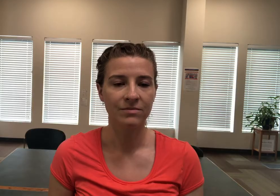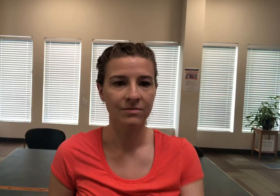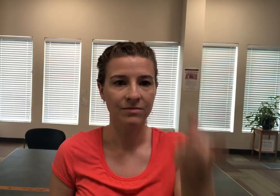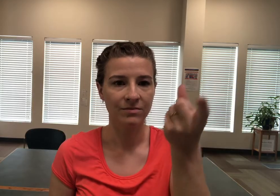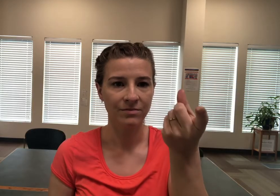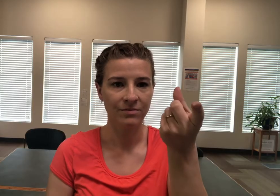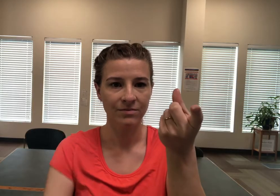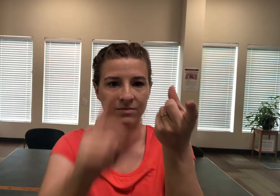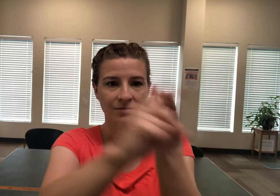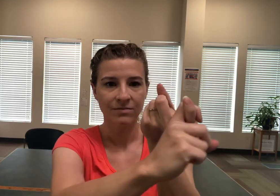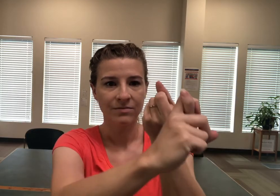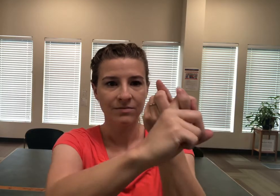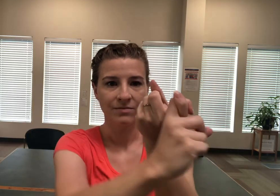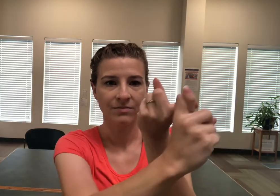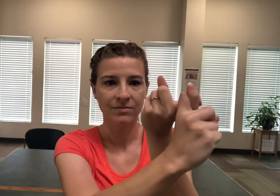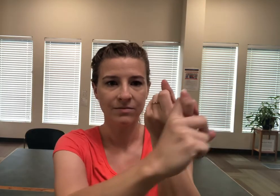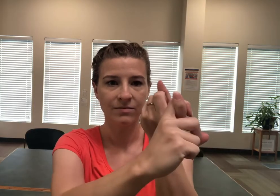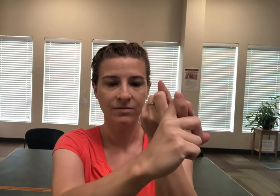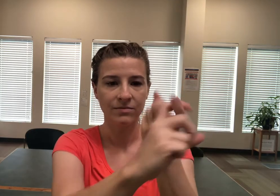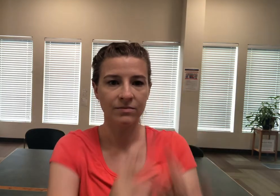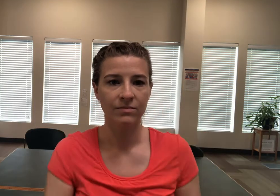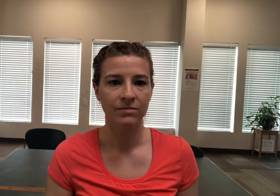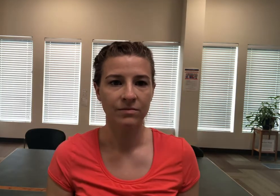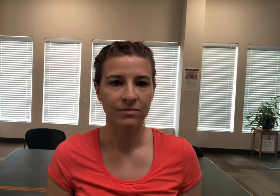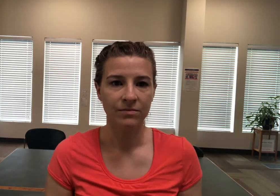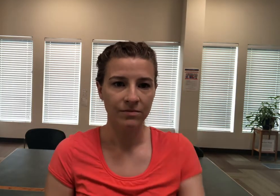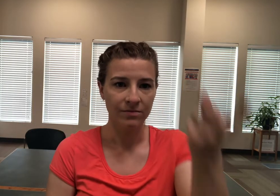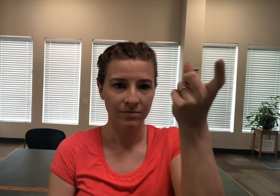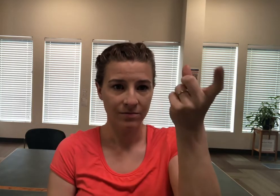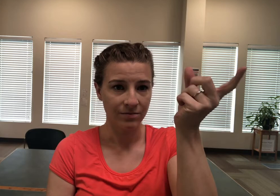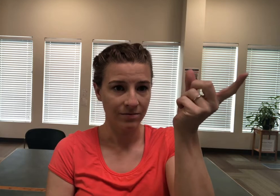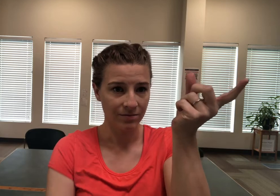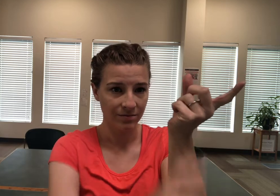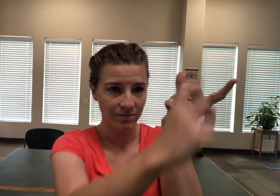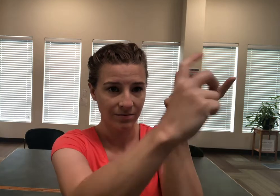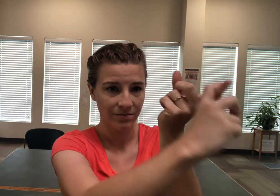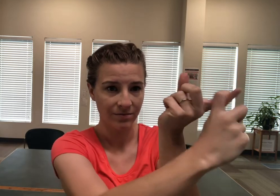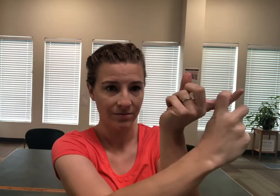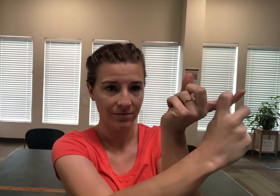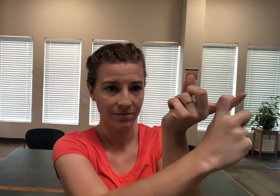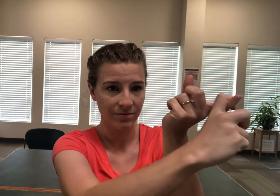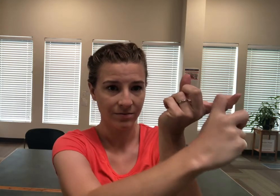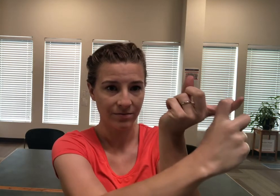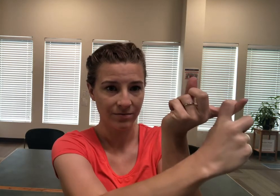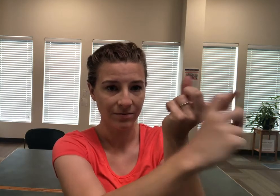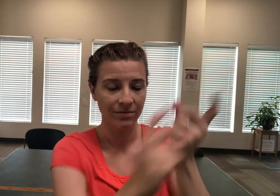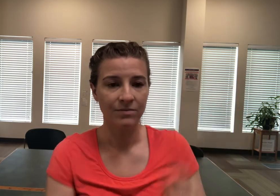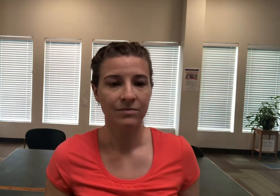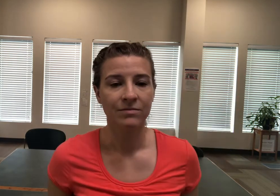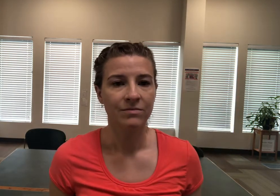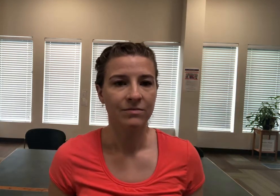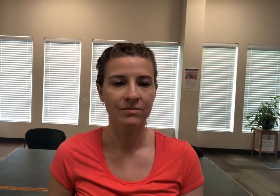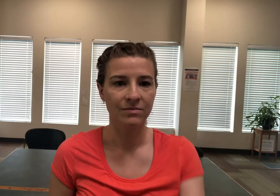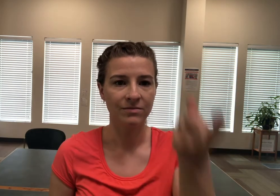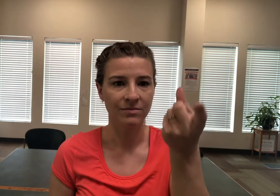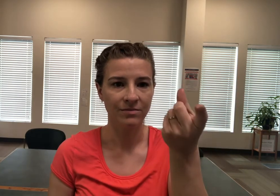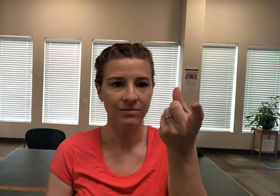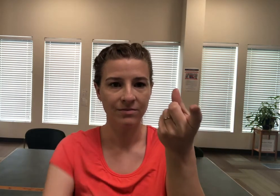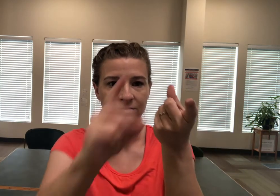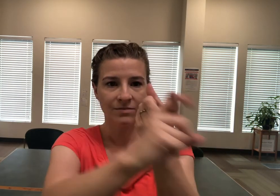leaves or to steady themselves when walking on a tree branch. So to make their sign, you are going to hook one pointer finger to the other like the